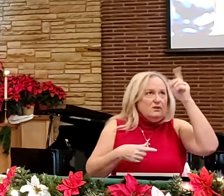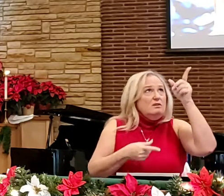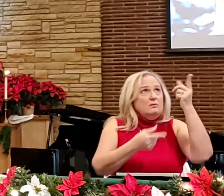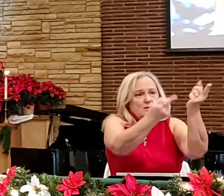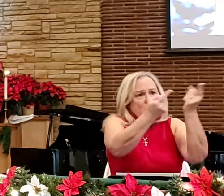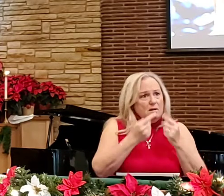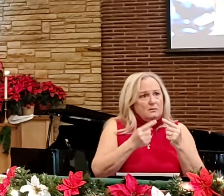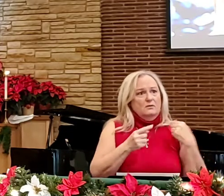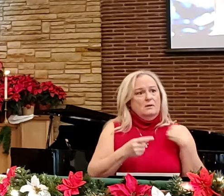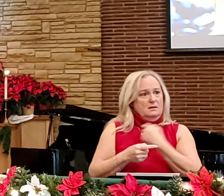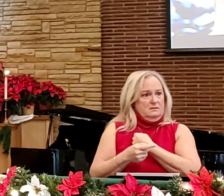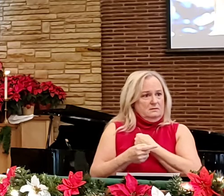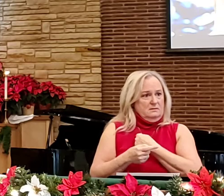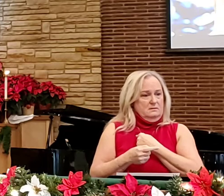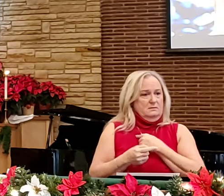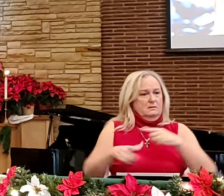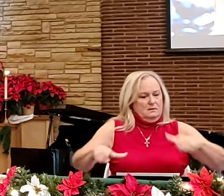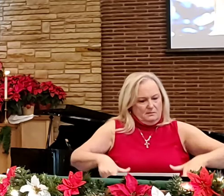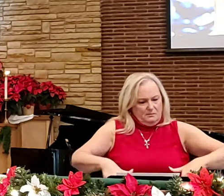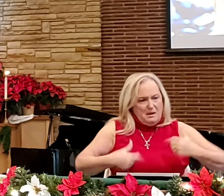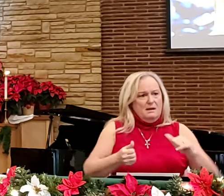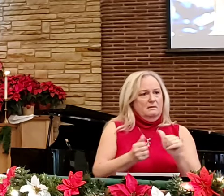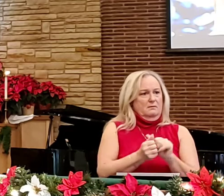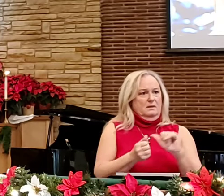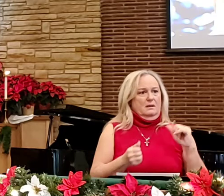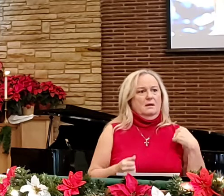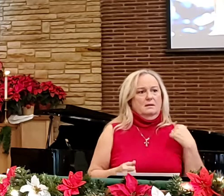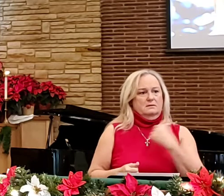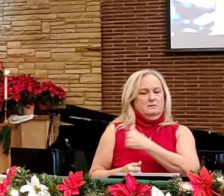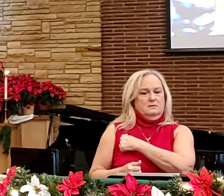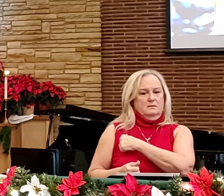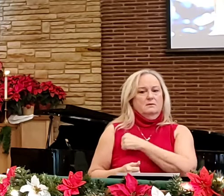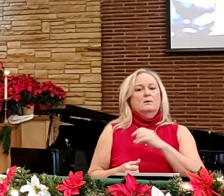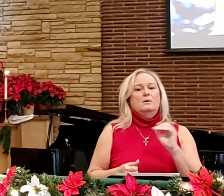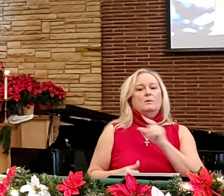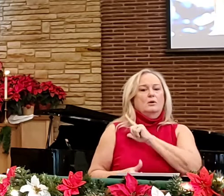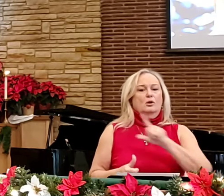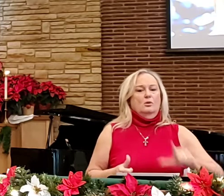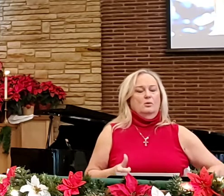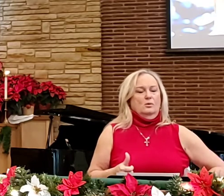us. Abide with us. O Lord,